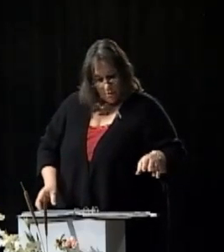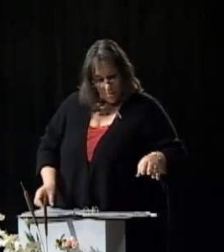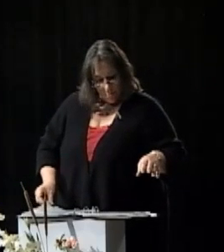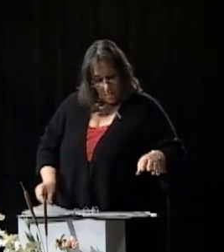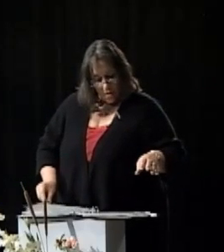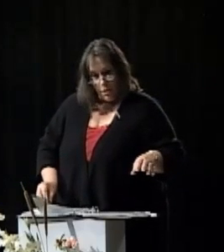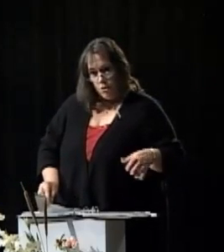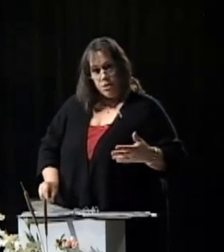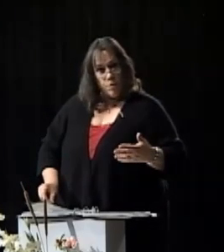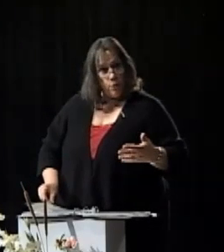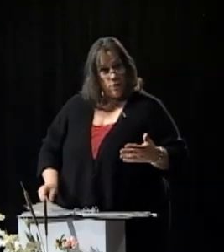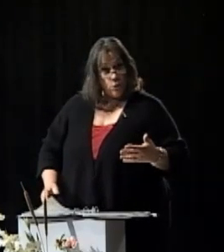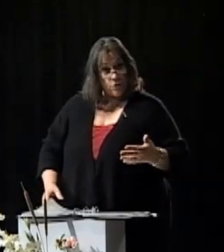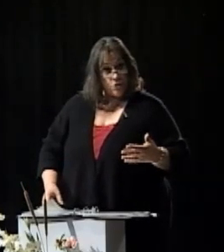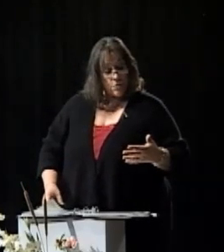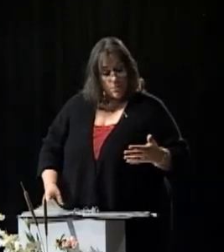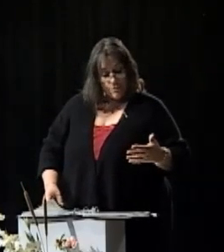is your WH questions.